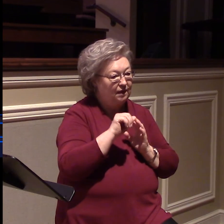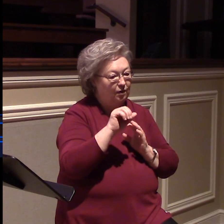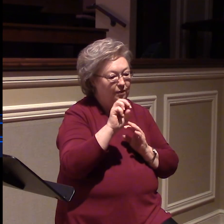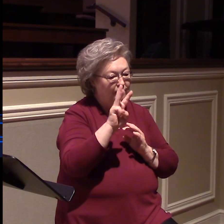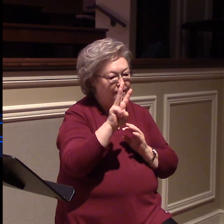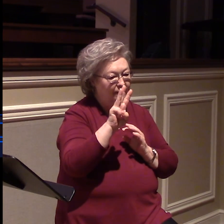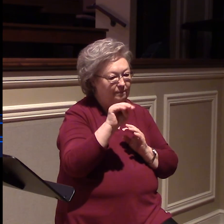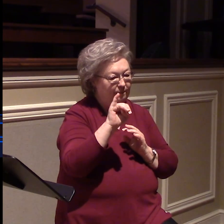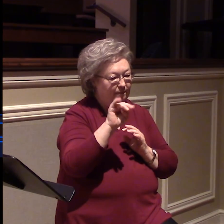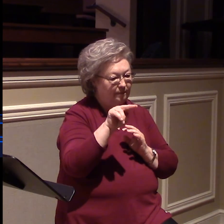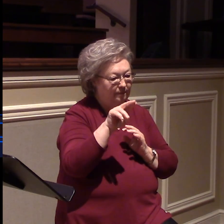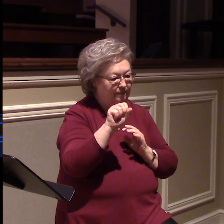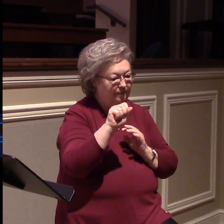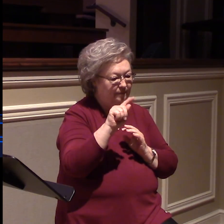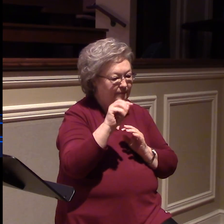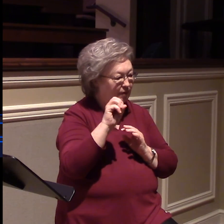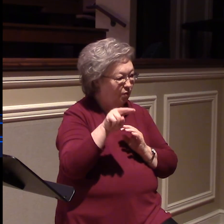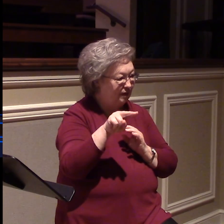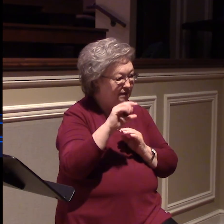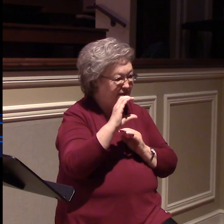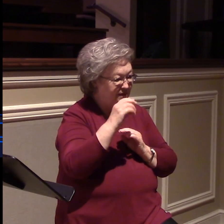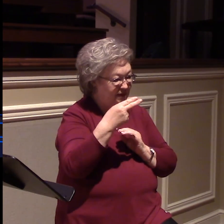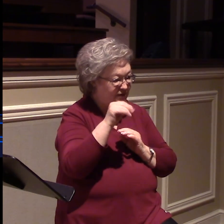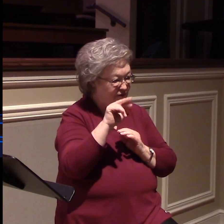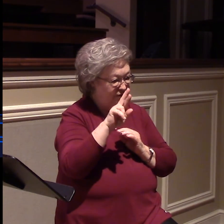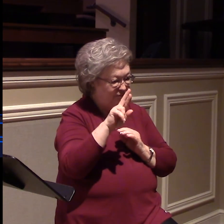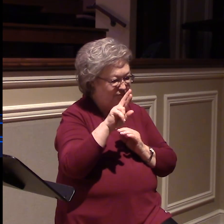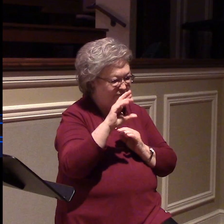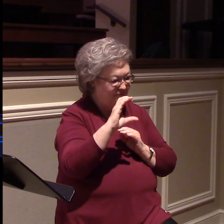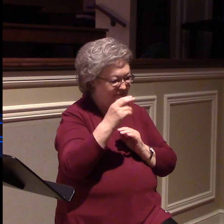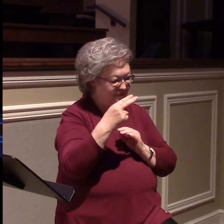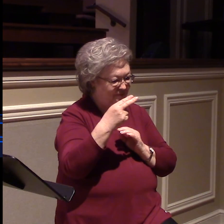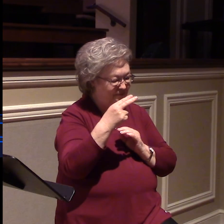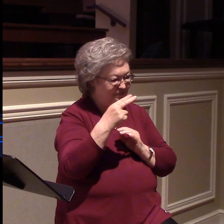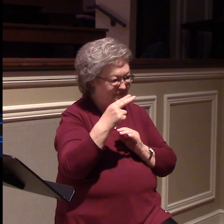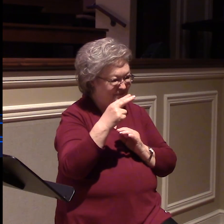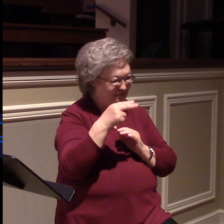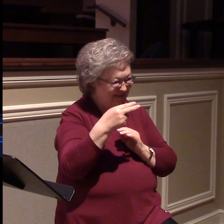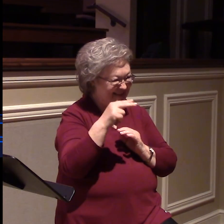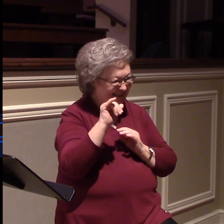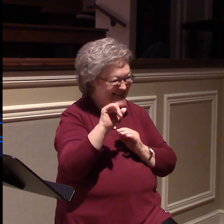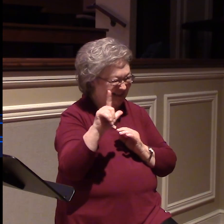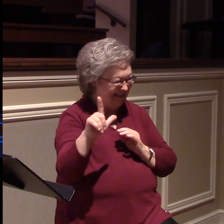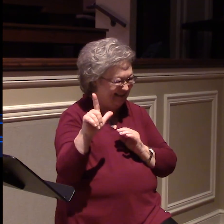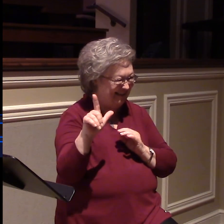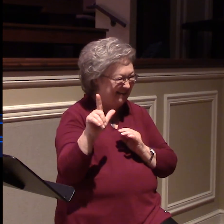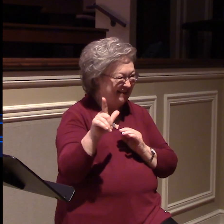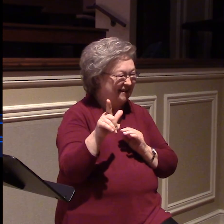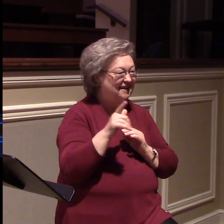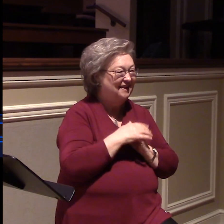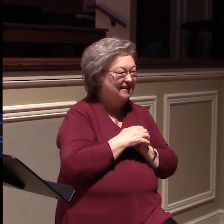about standing, defending that island, 4 years to the day, the largest